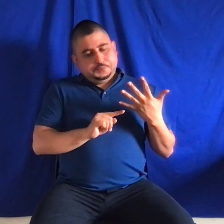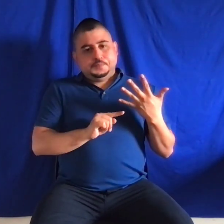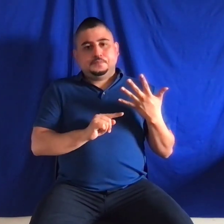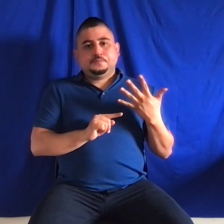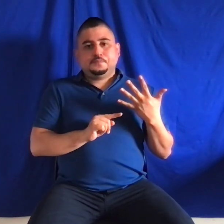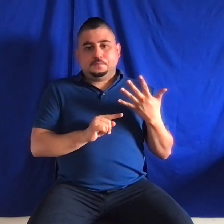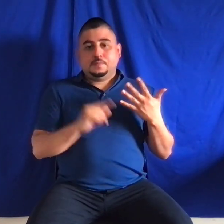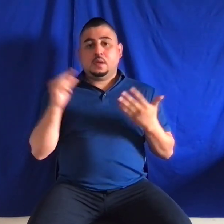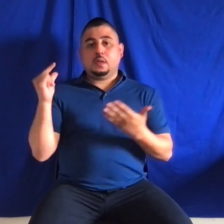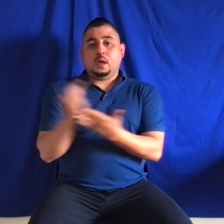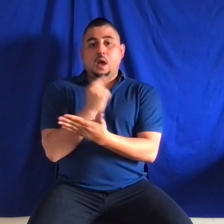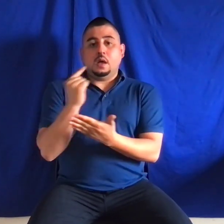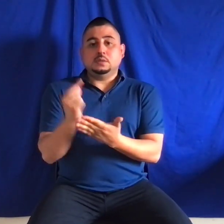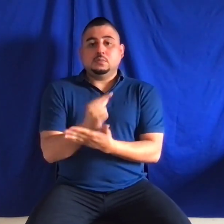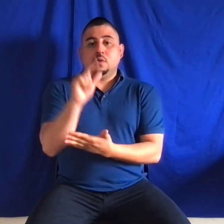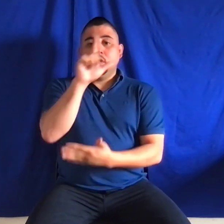The Gospel of the Lord.